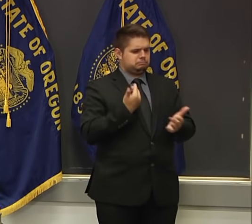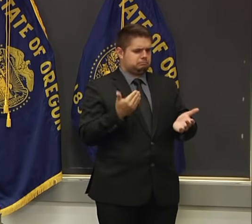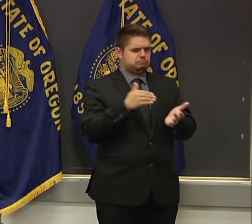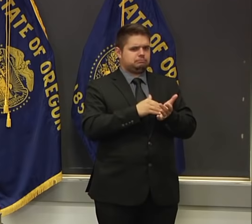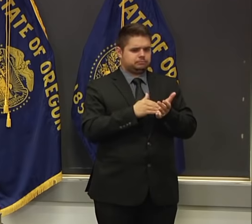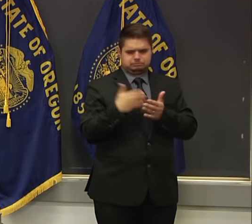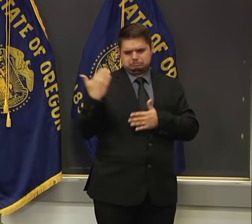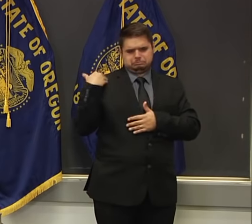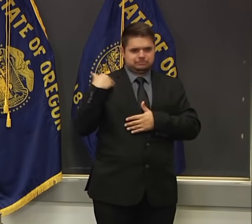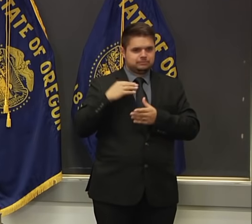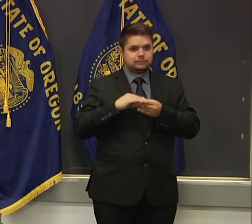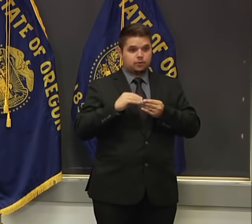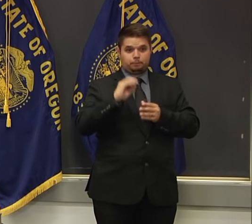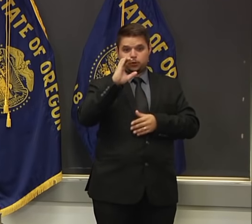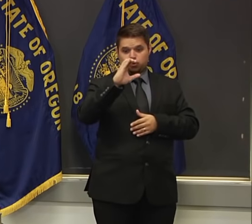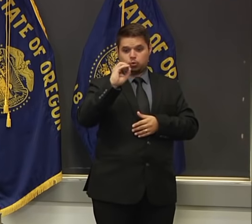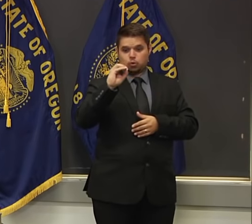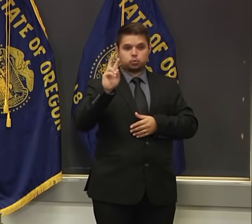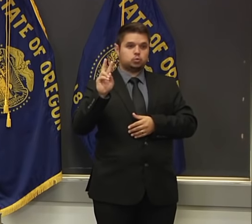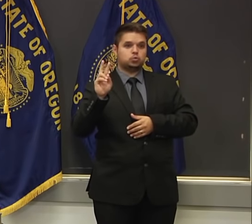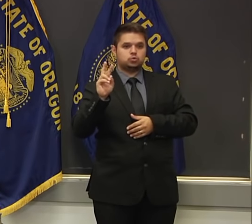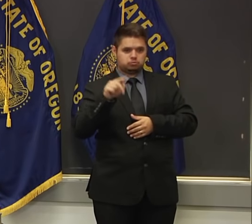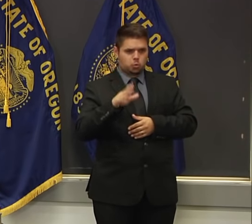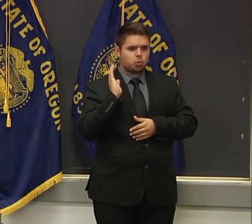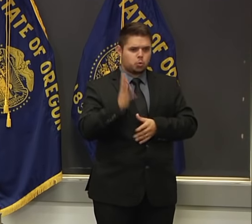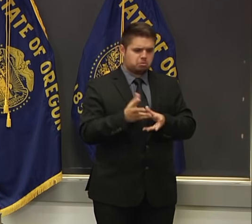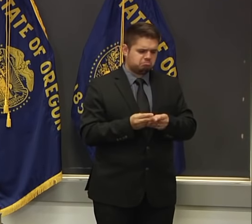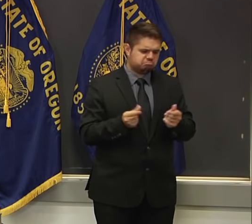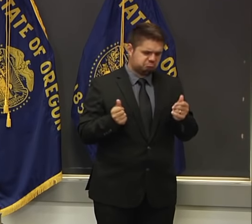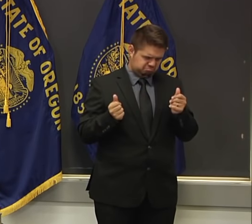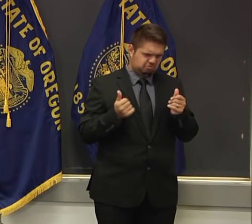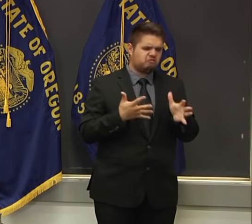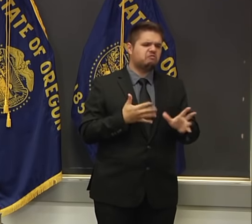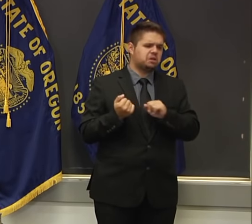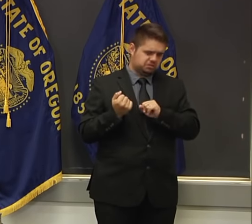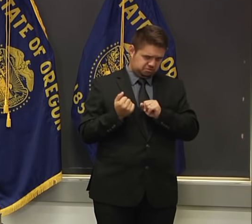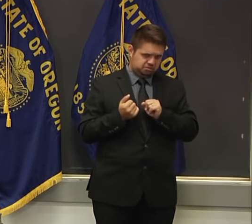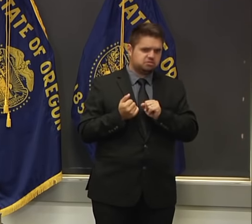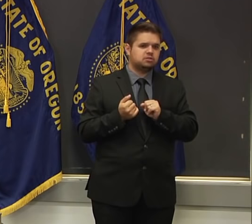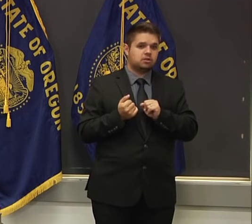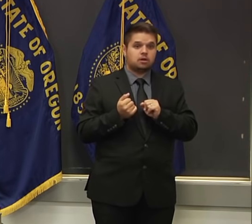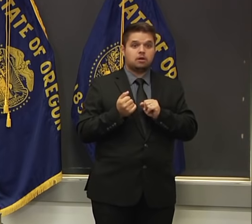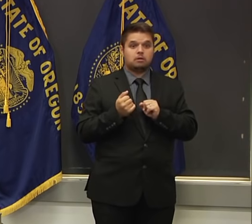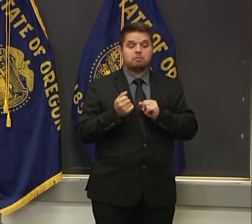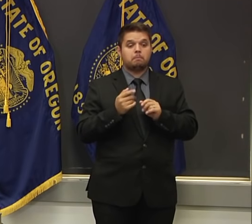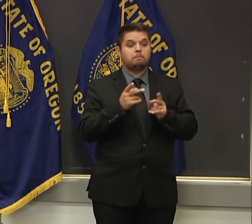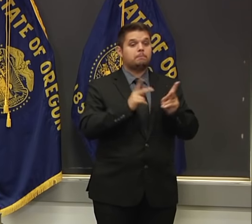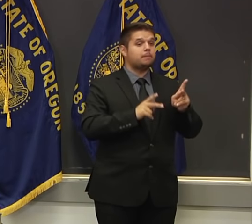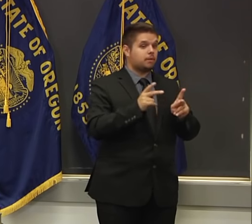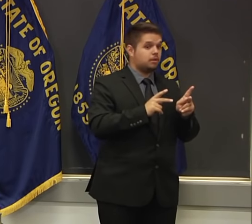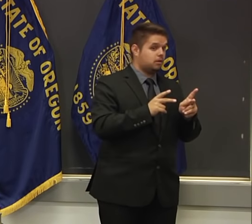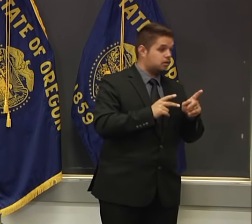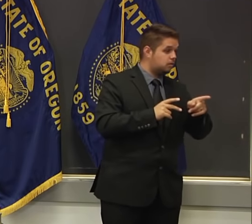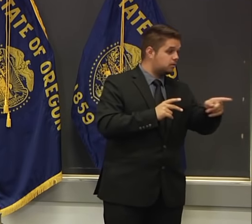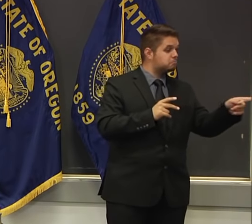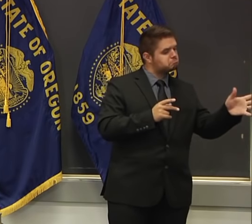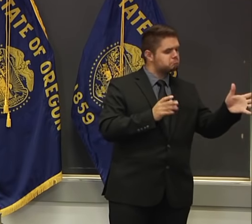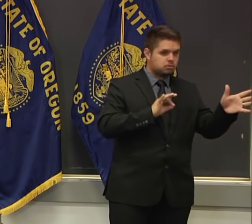CO2 disperses pretty quickly and is really a risk for firefighters. But I wanted to, because people are seeing readings, I think,